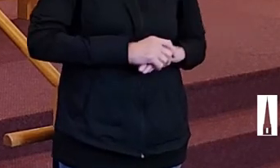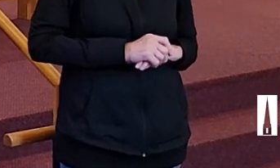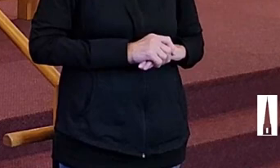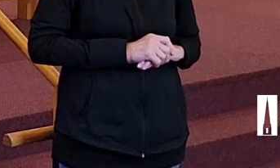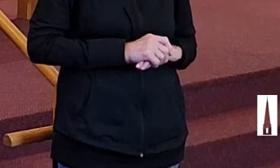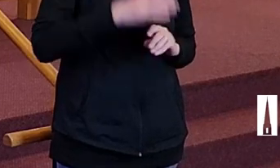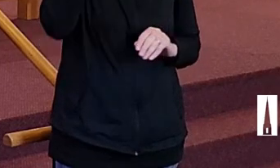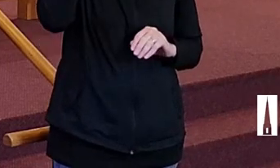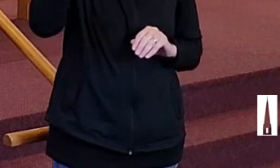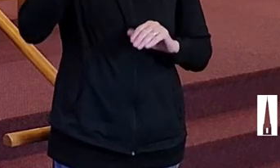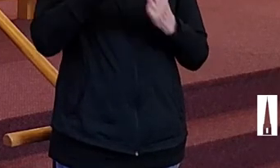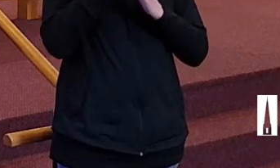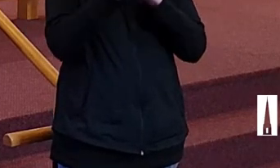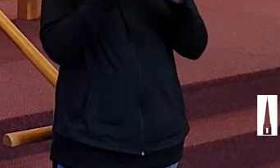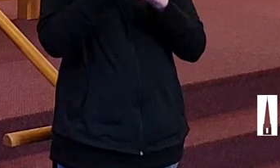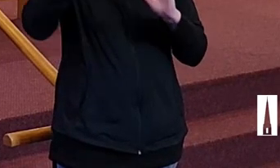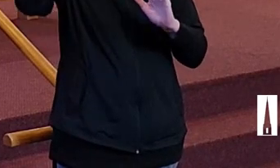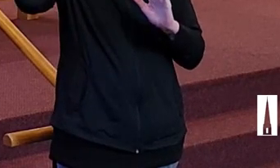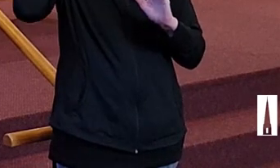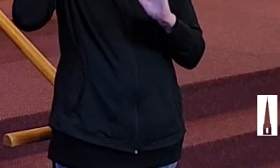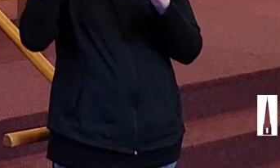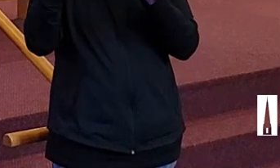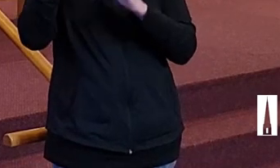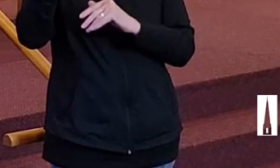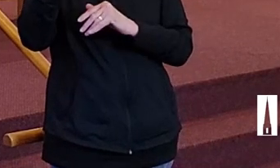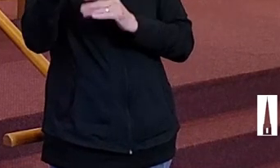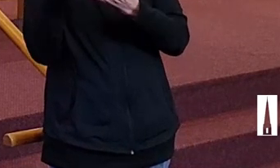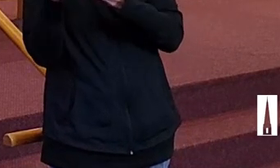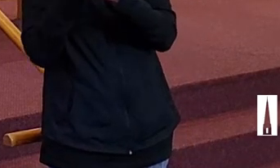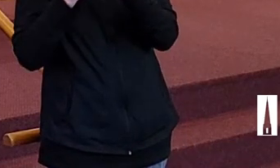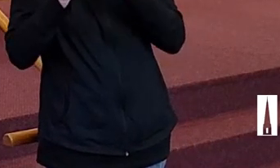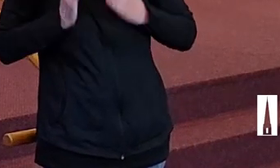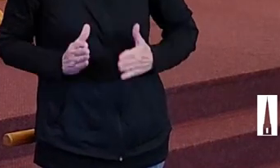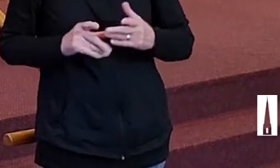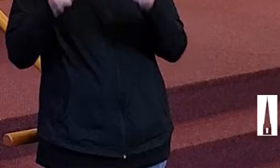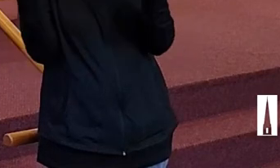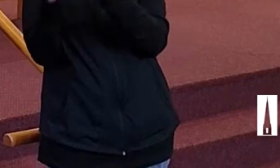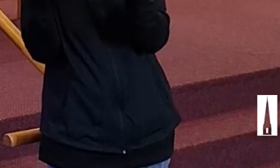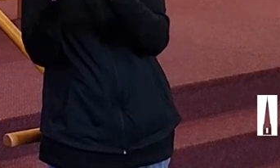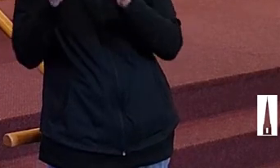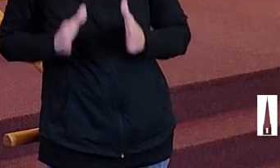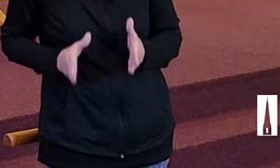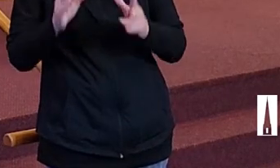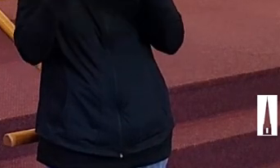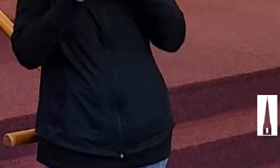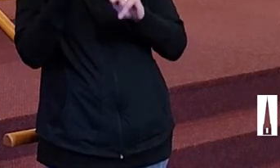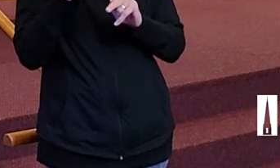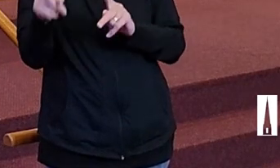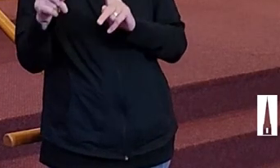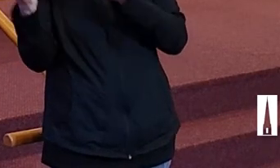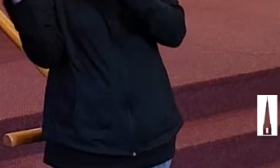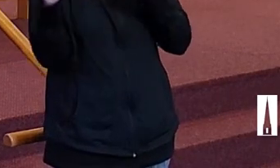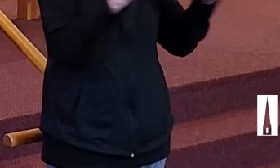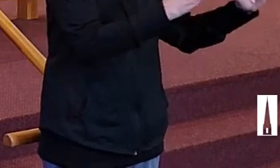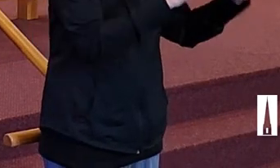Jesus in droves to eat with him. They reached out. They put themselves forward